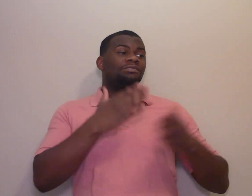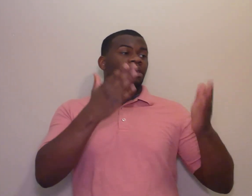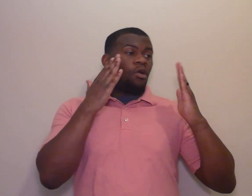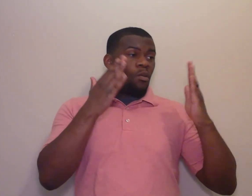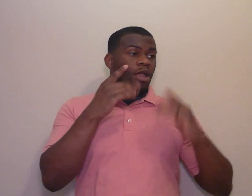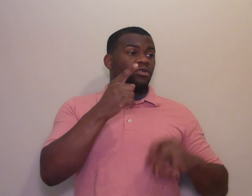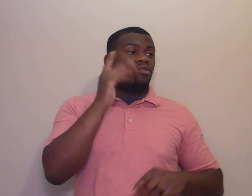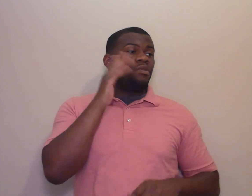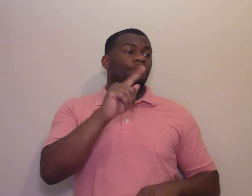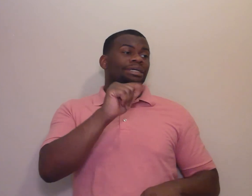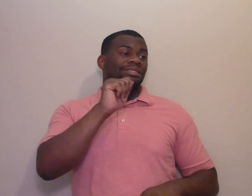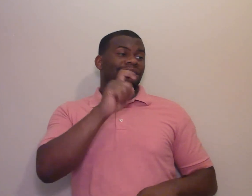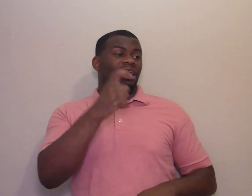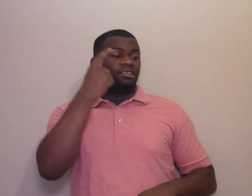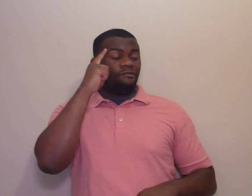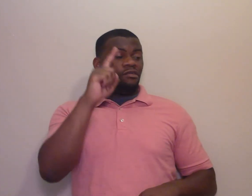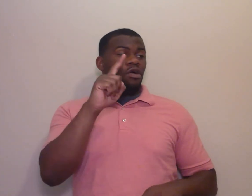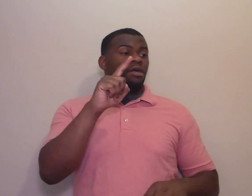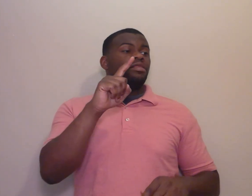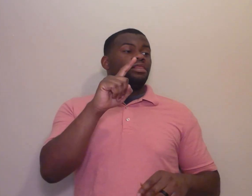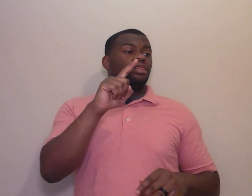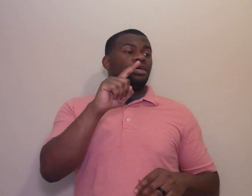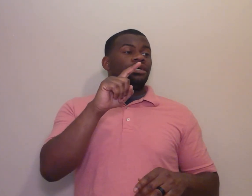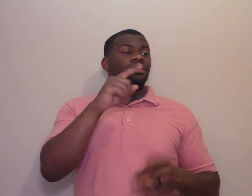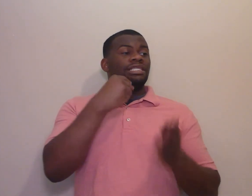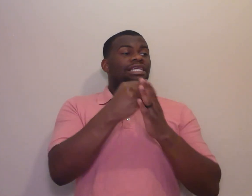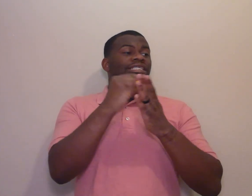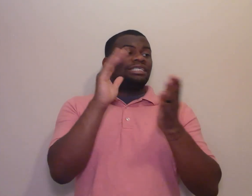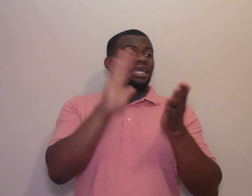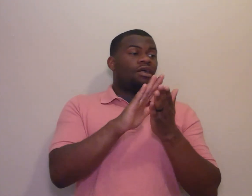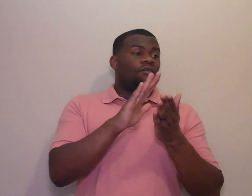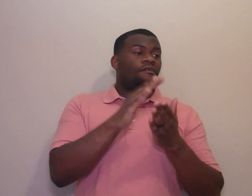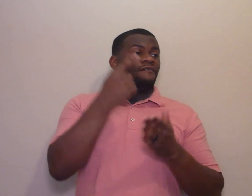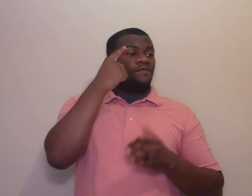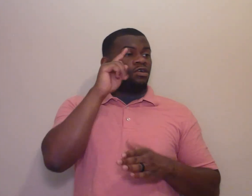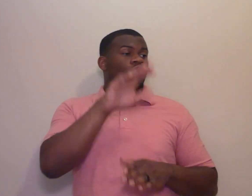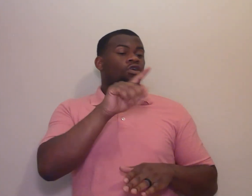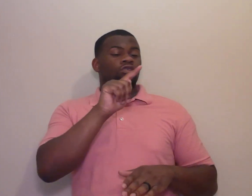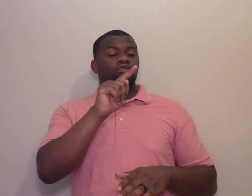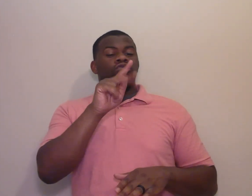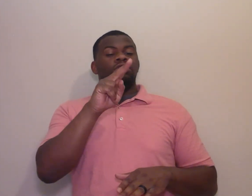of tuition. Please read the taxation table on the benefits website.